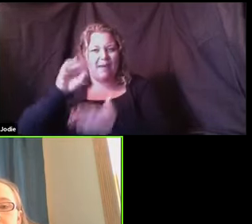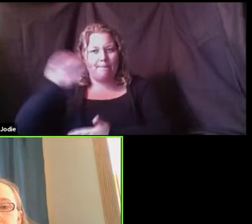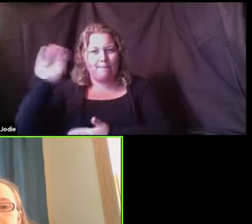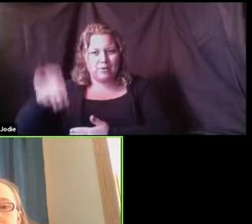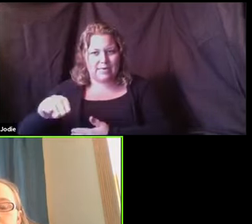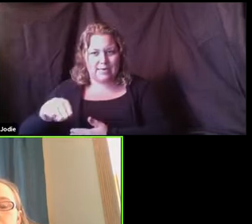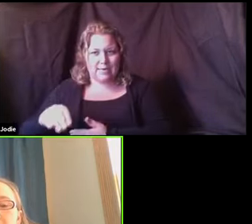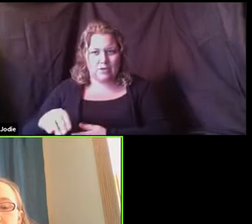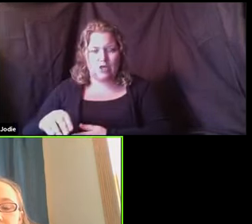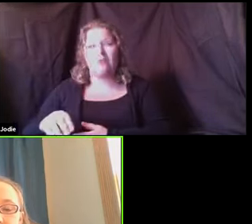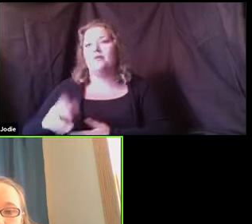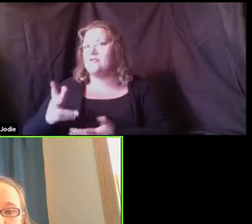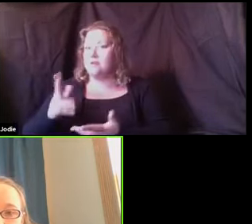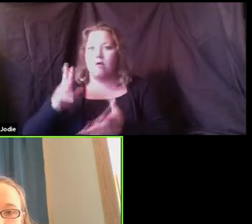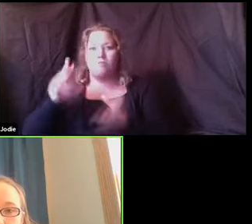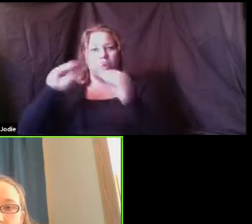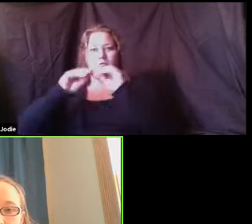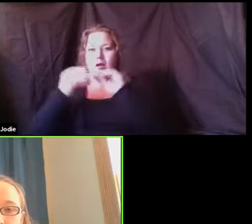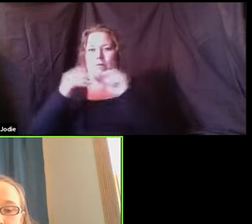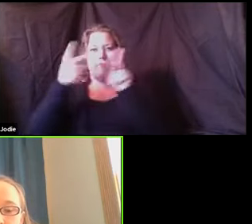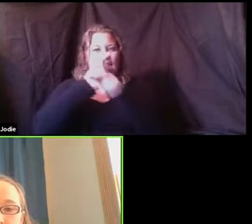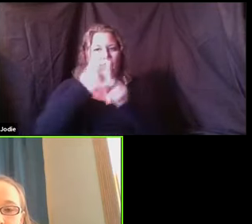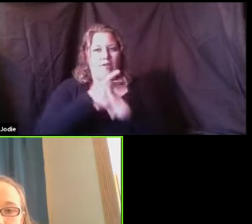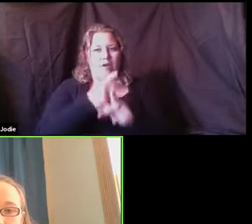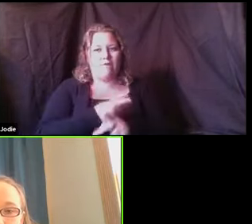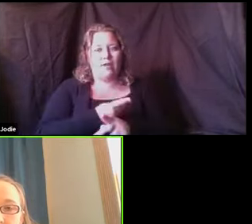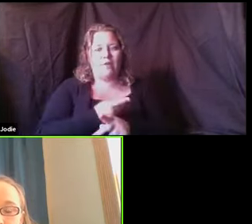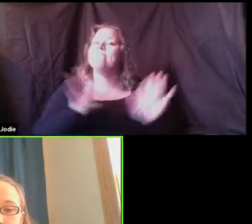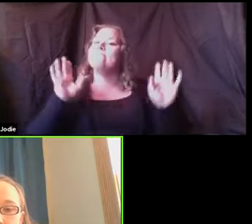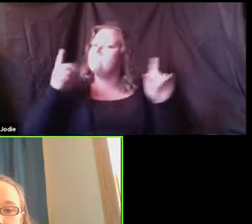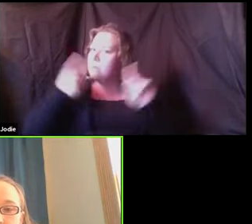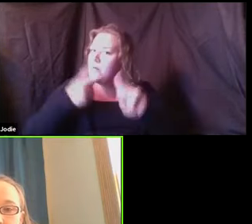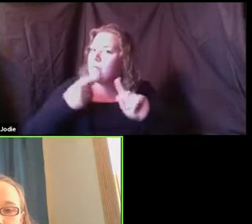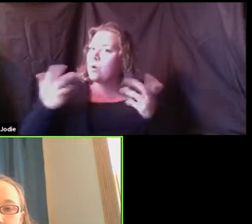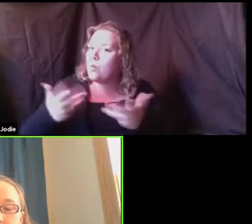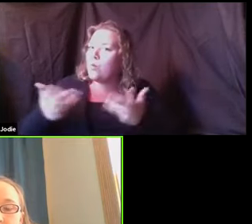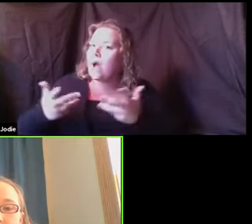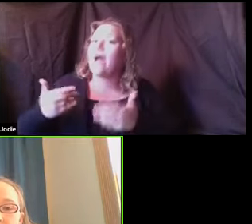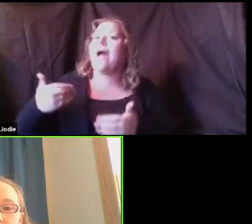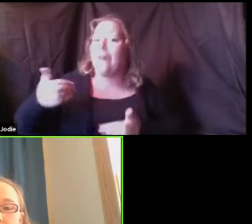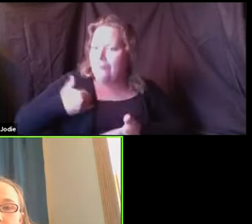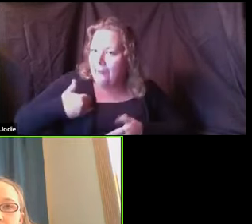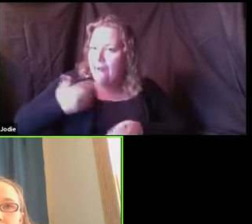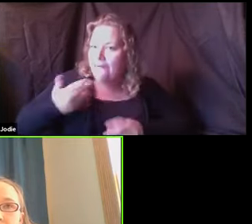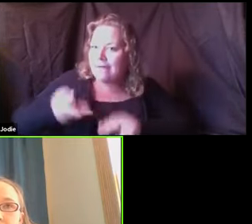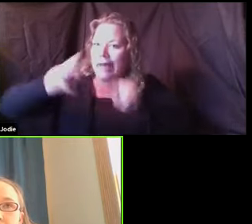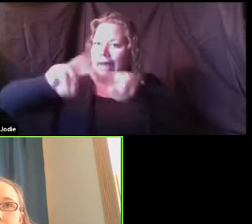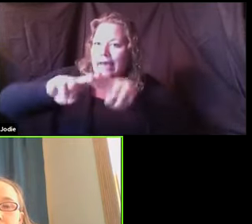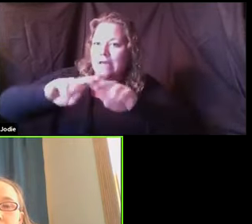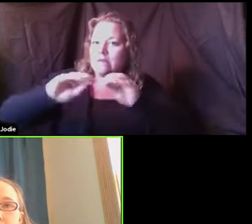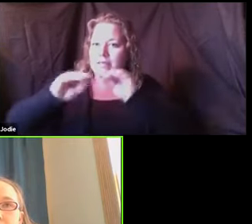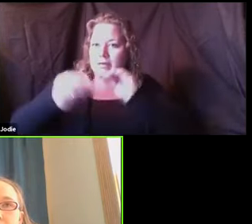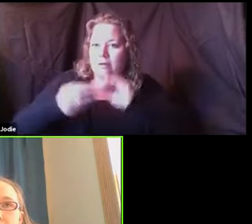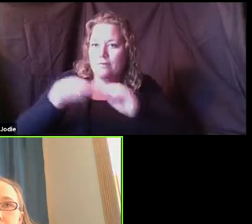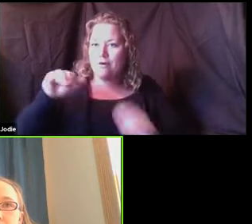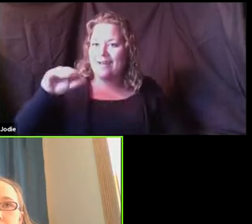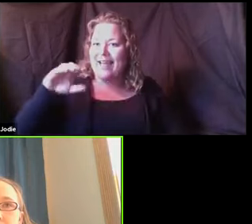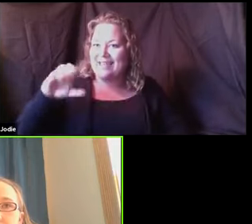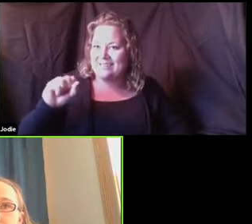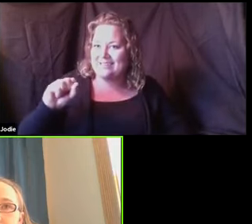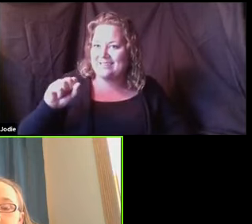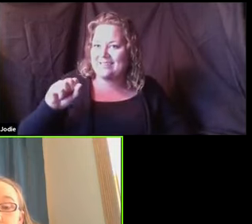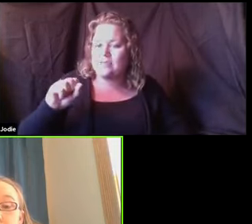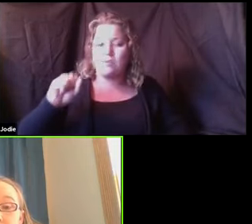of that means is we have increased in the number of new cases over the past month. And even though our risk